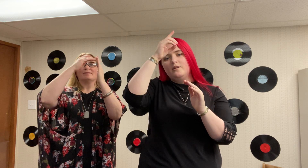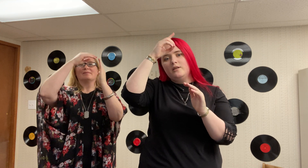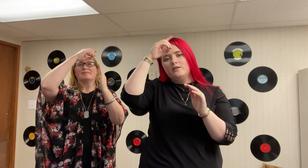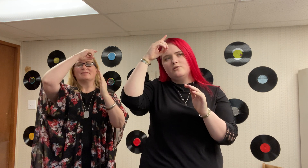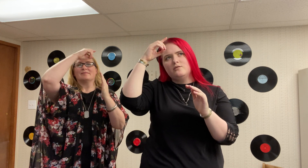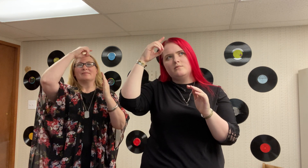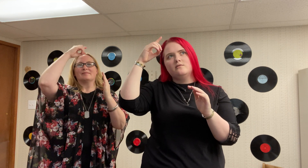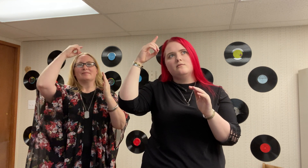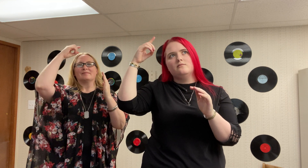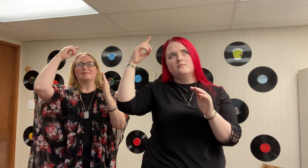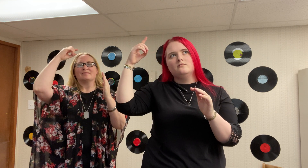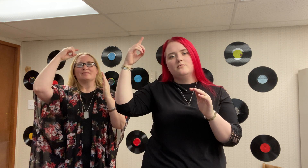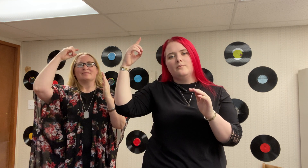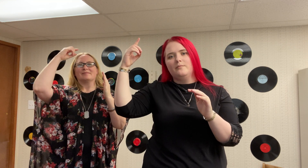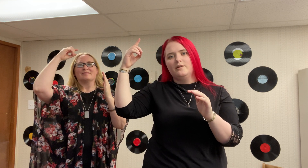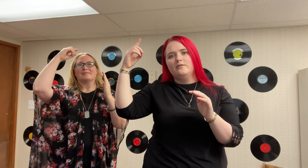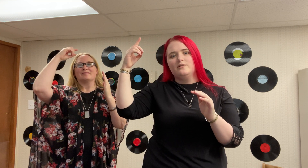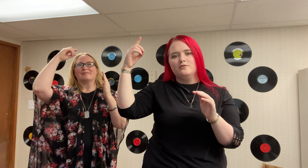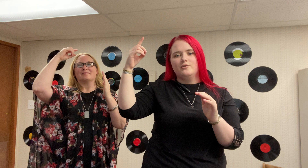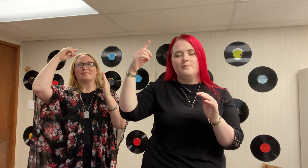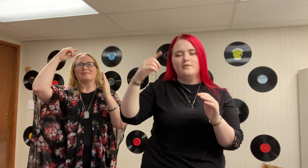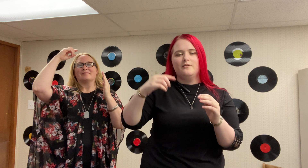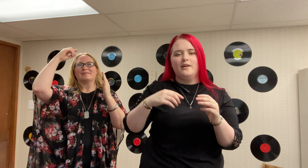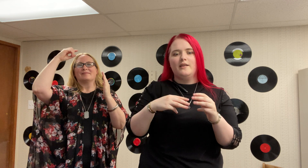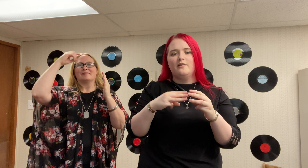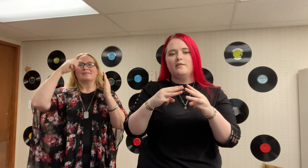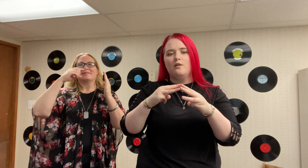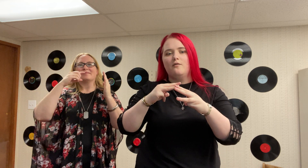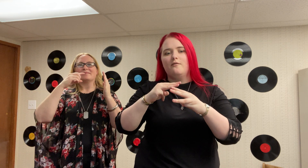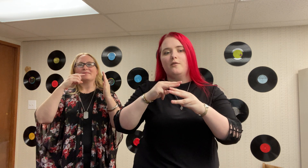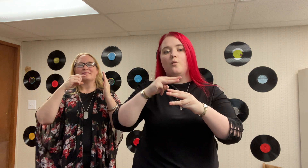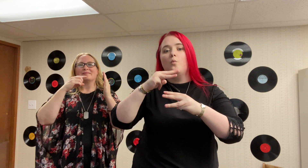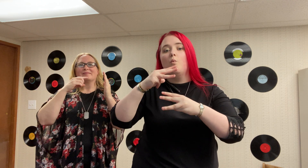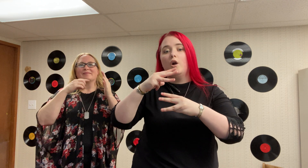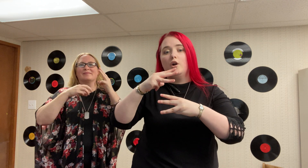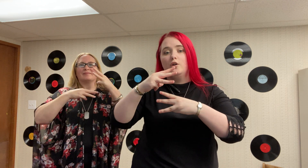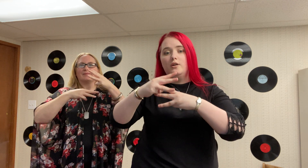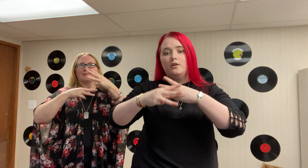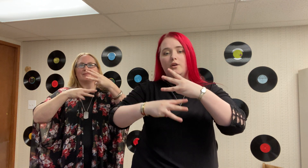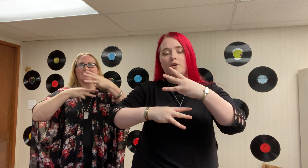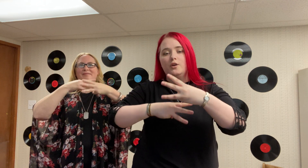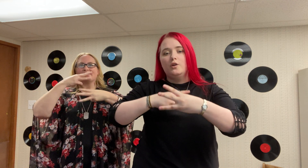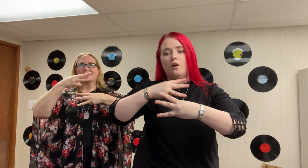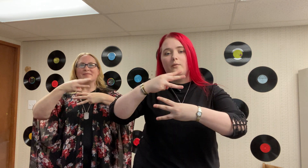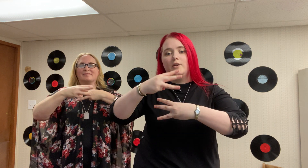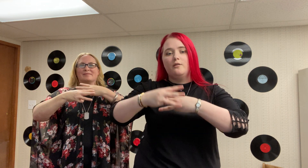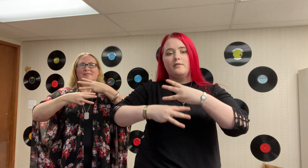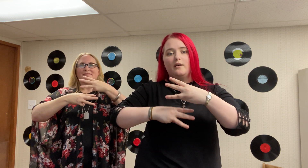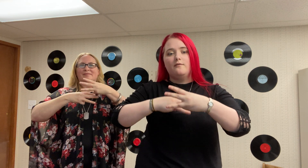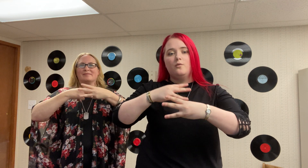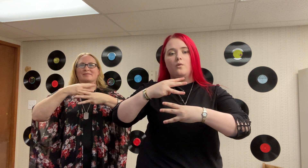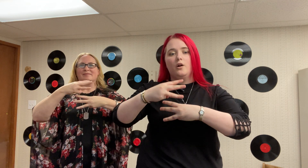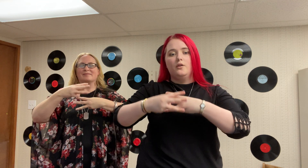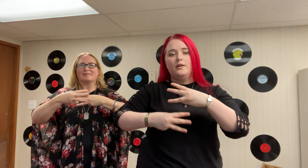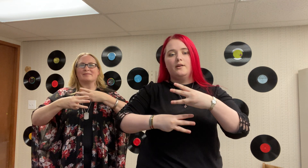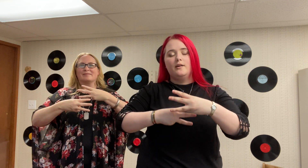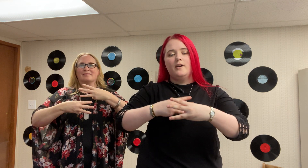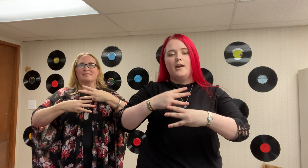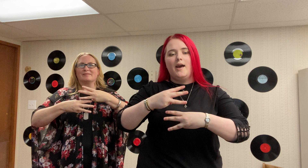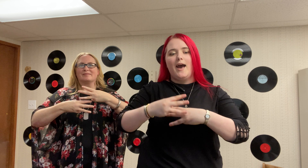million dreams is a million dreams. And then so for the world, you already know the sign for world. And